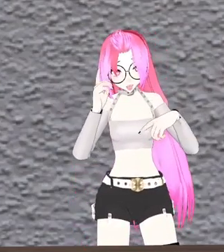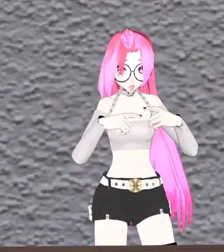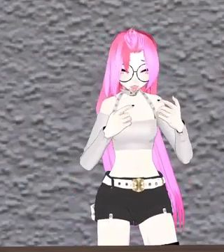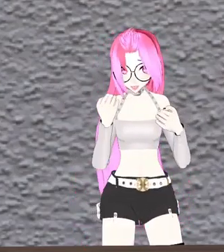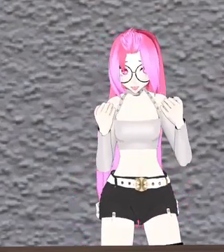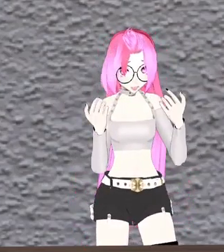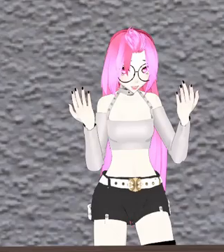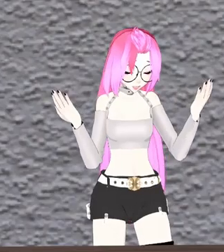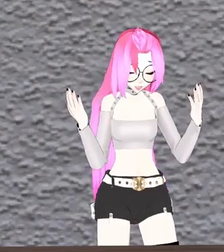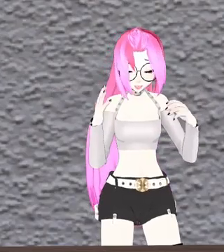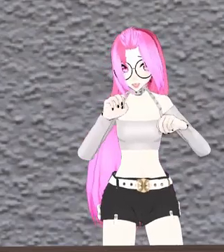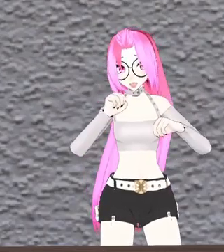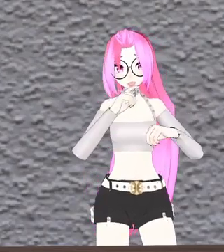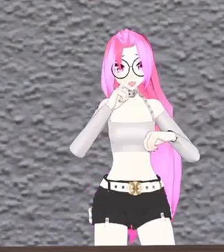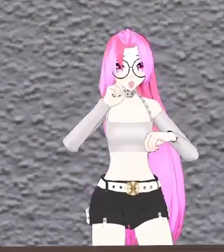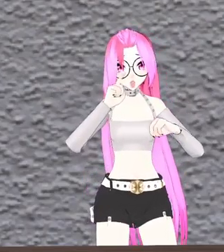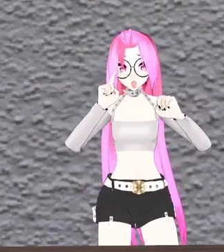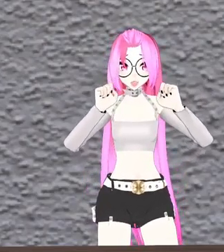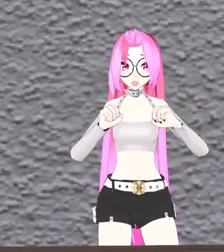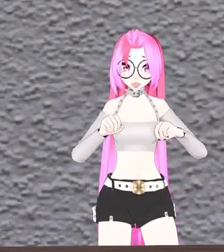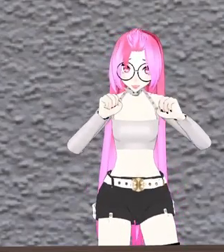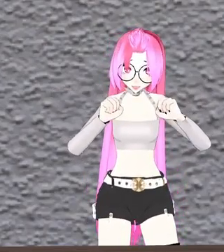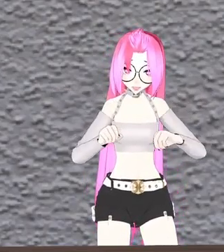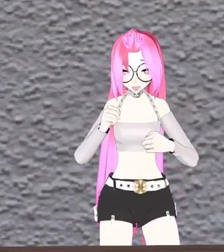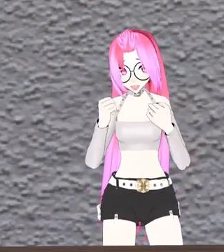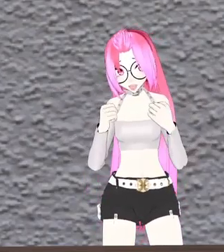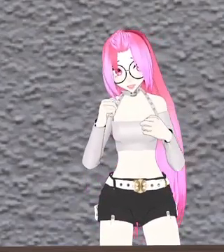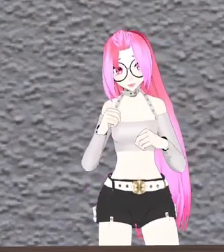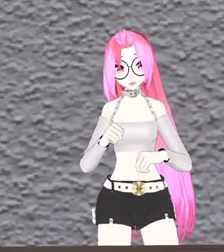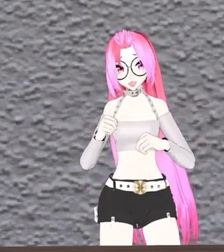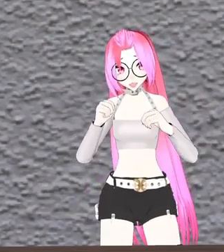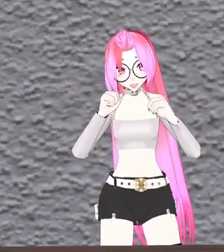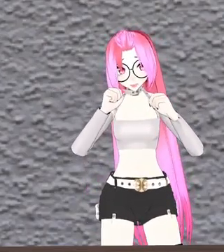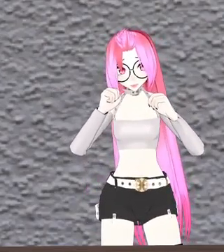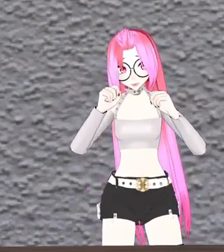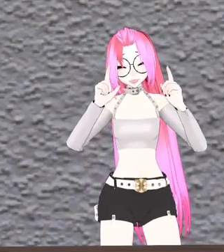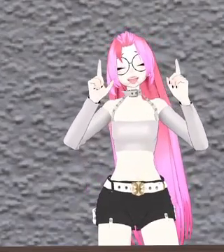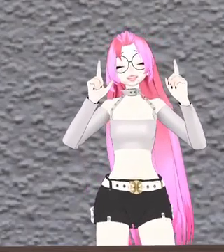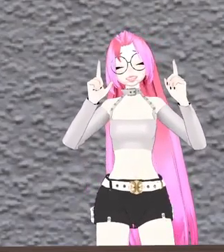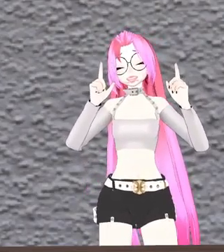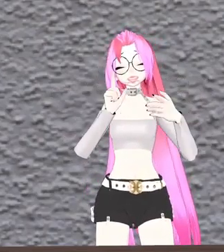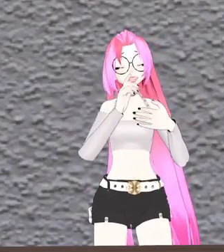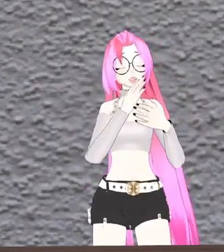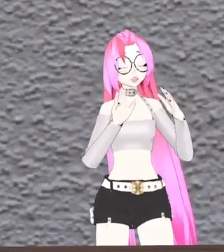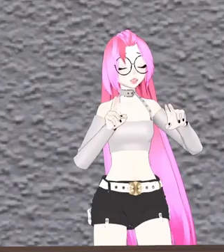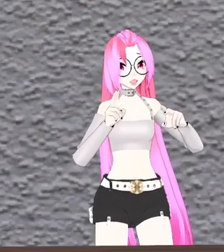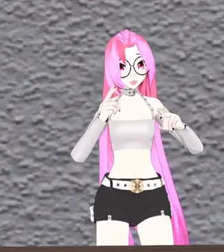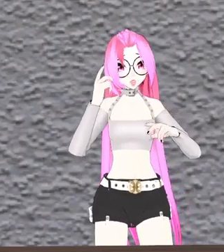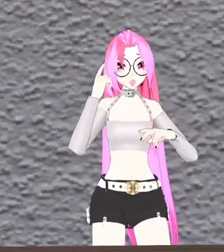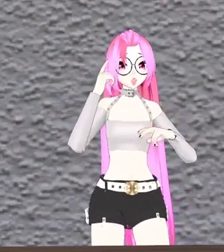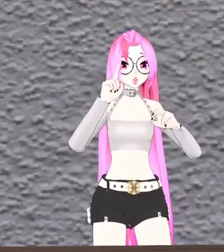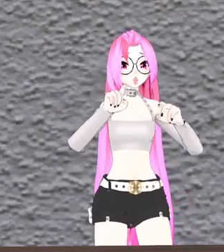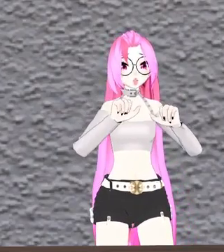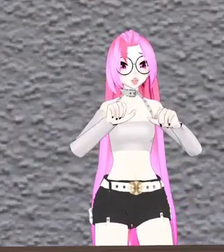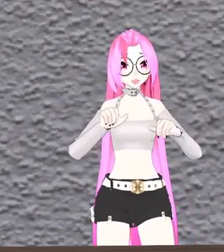can't drive for whatever reason. But yeah, deaf people totally have the capability to drive. And it just baffles me that some people still think,